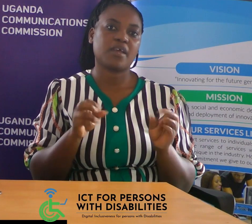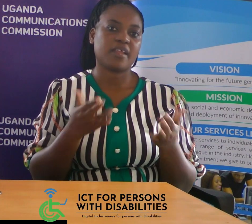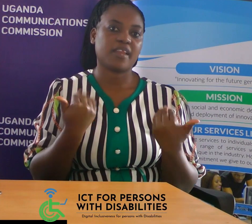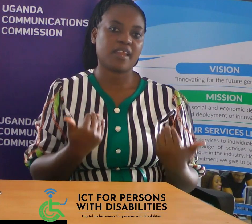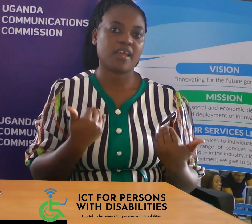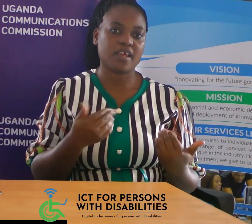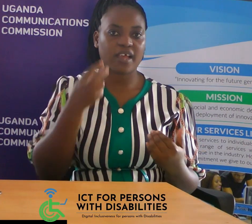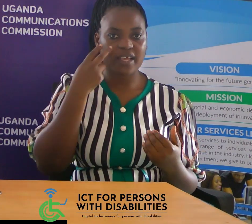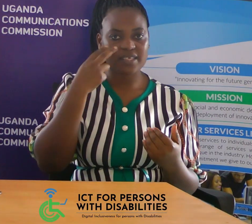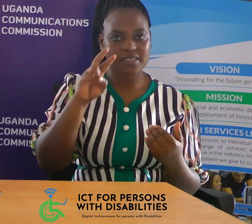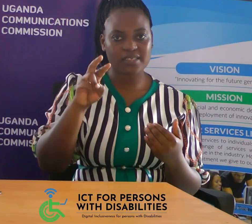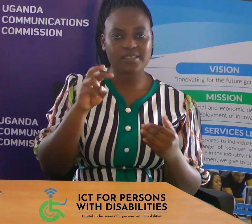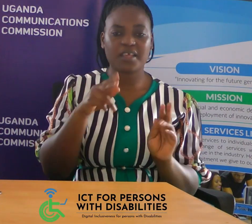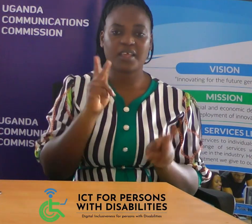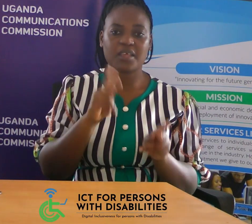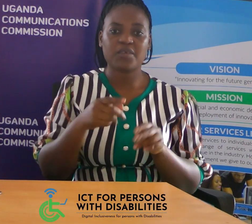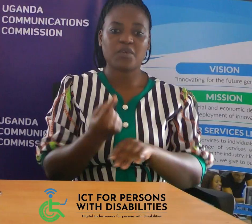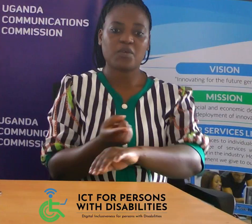we have Moroto.